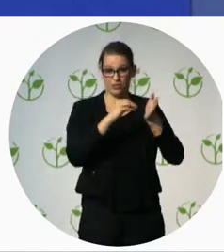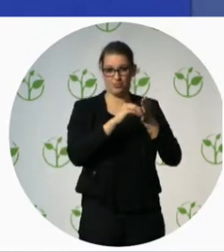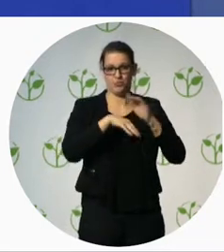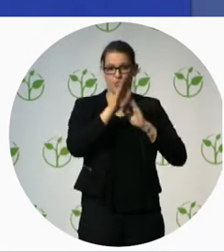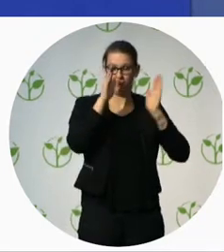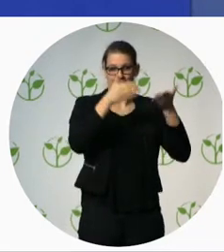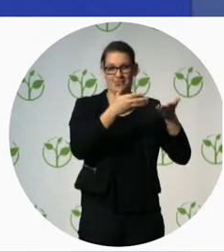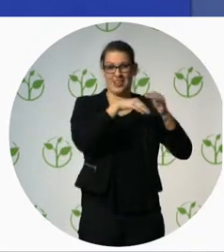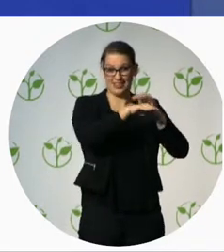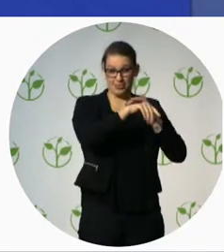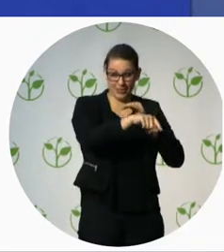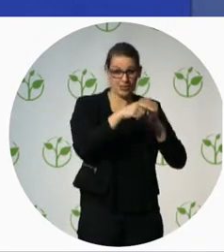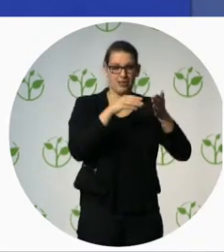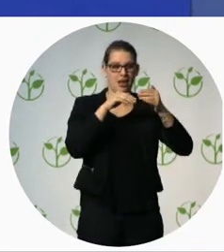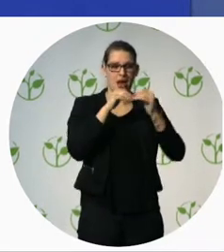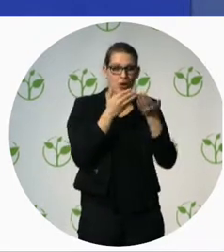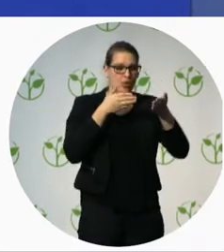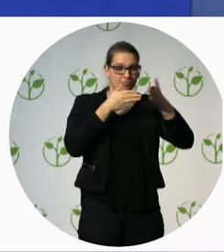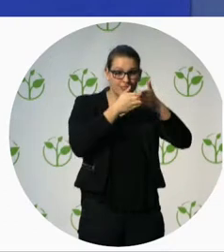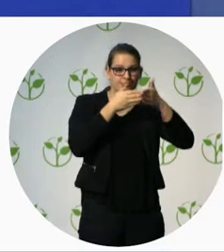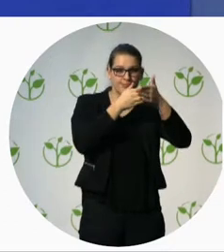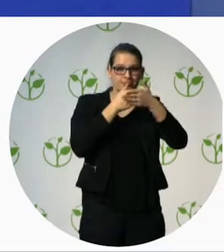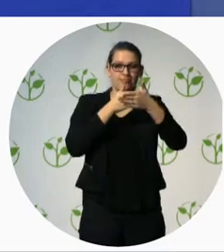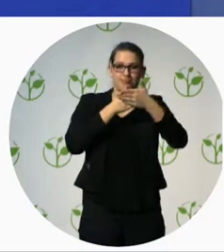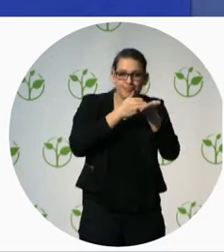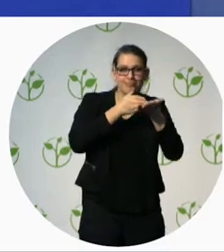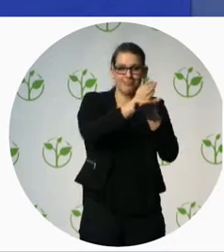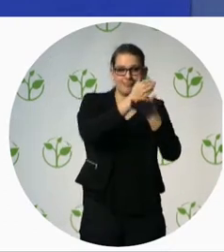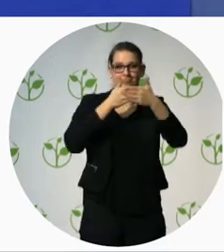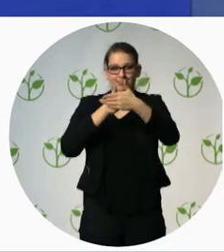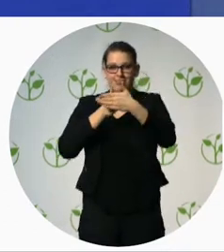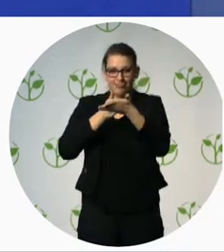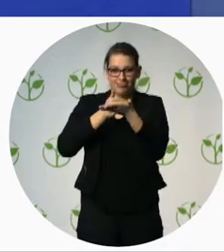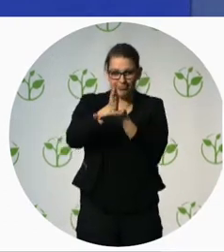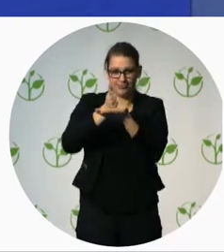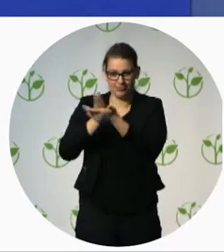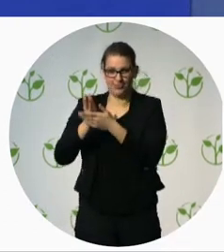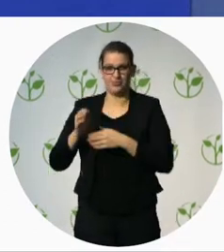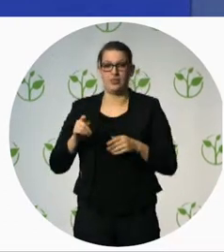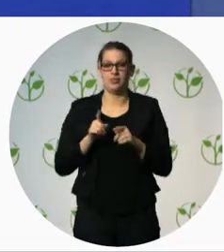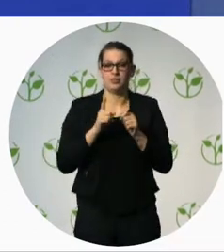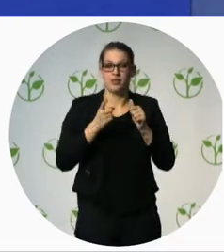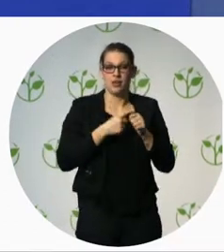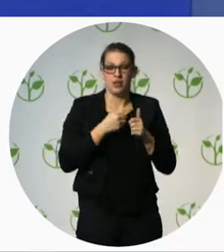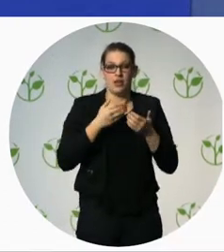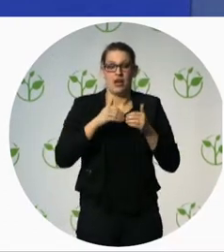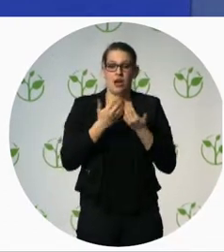with transport, and we deal with the built environment. But we are also going